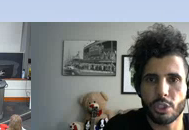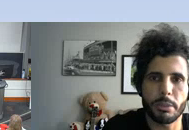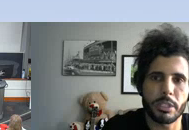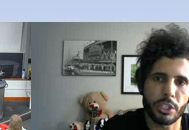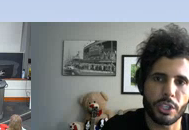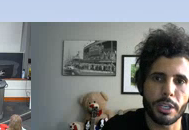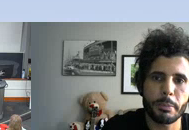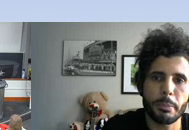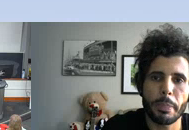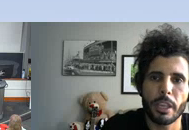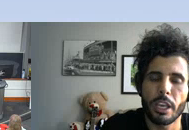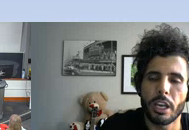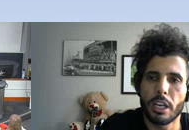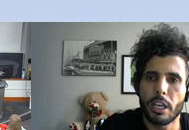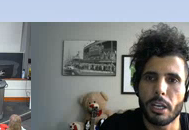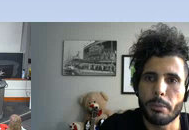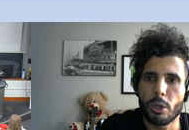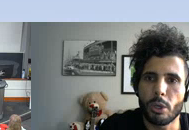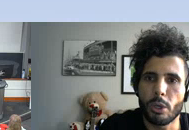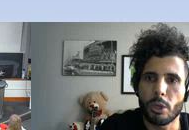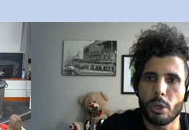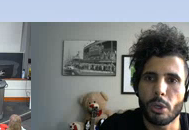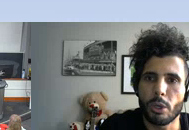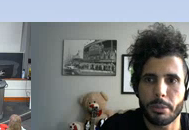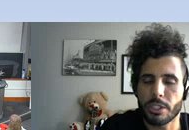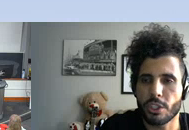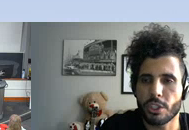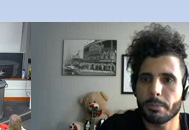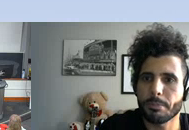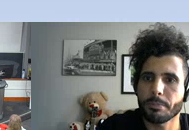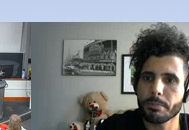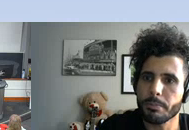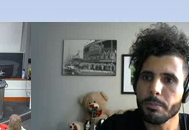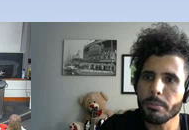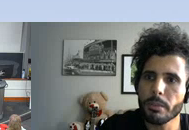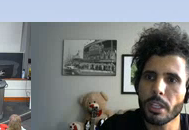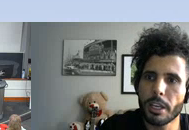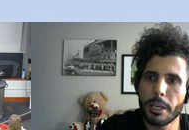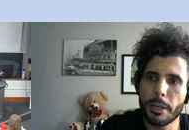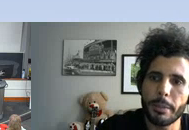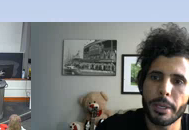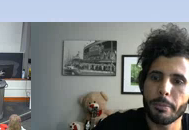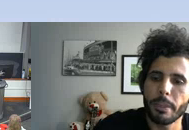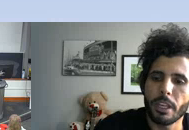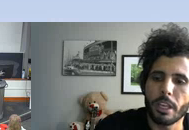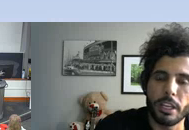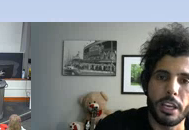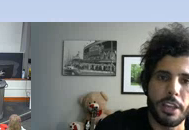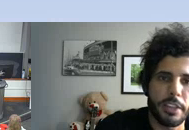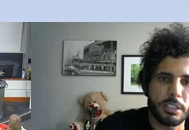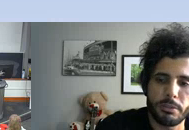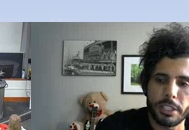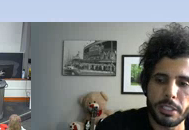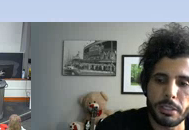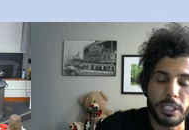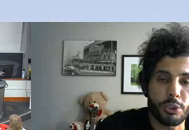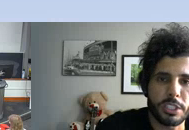initial position, although it's in object position. And that's a very